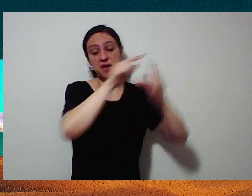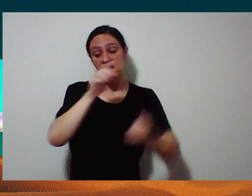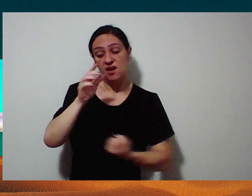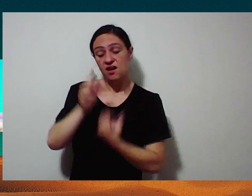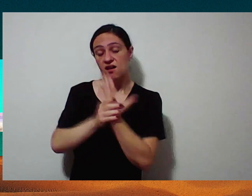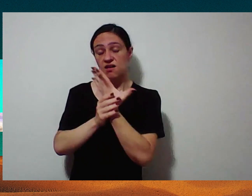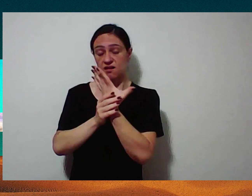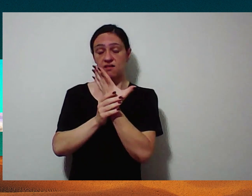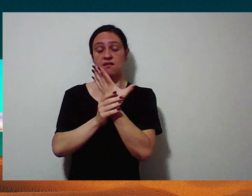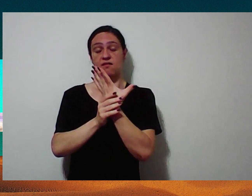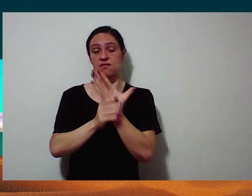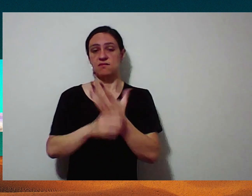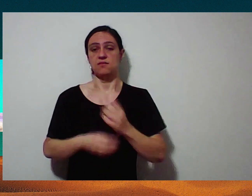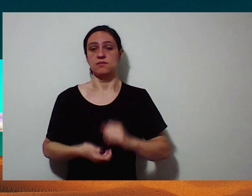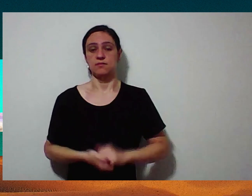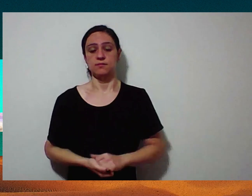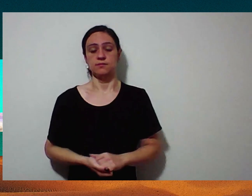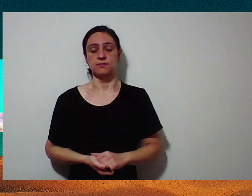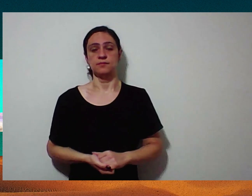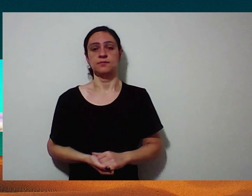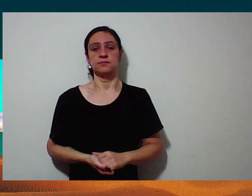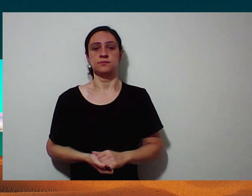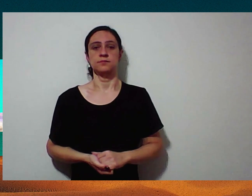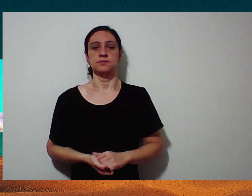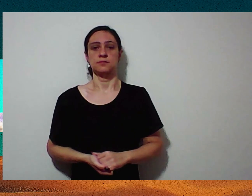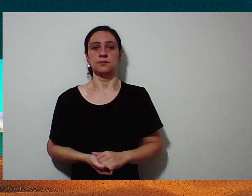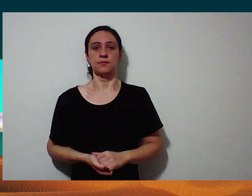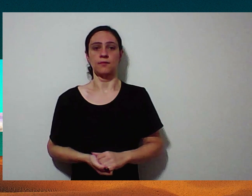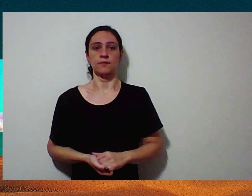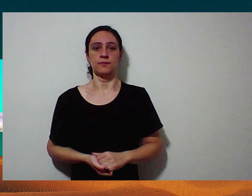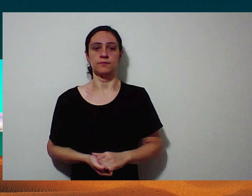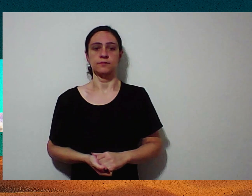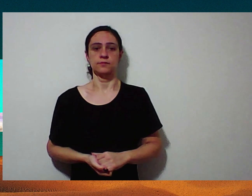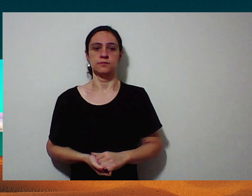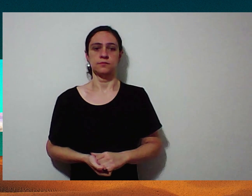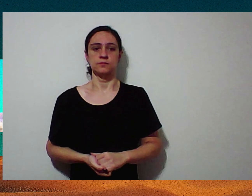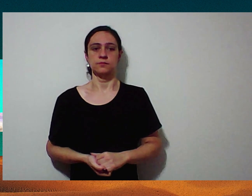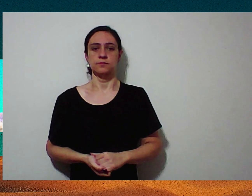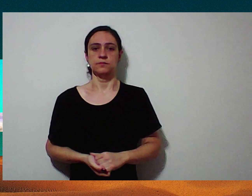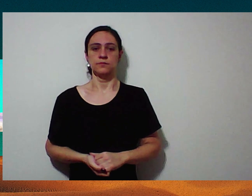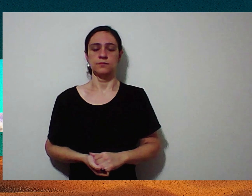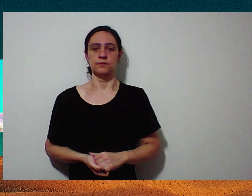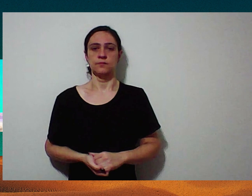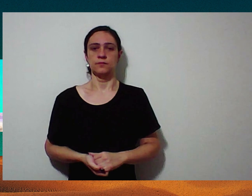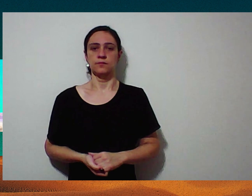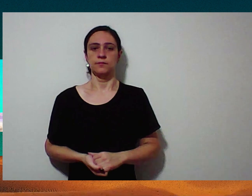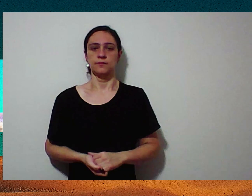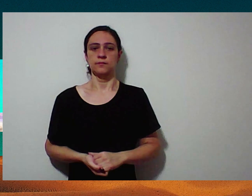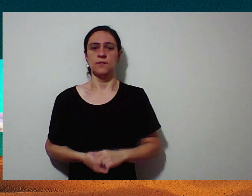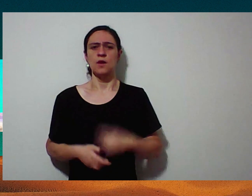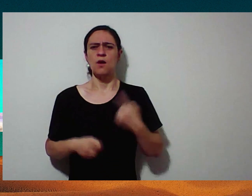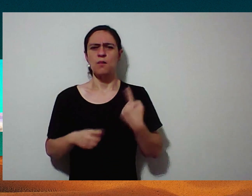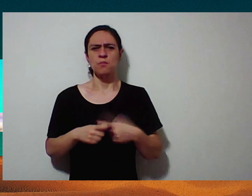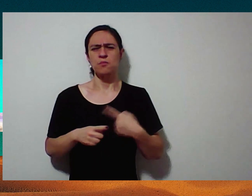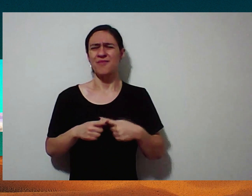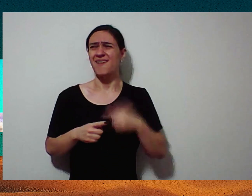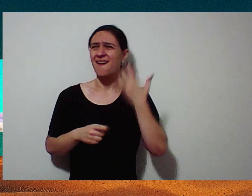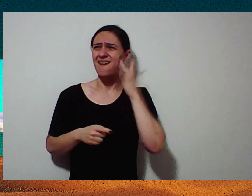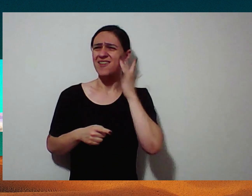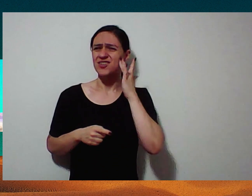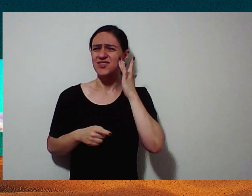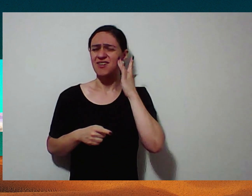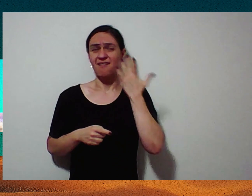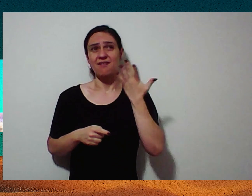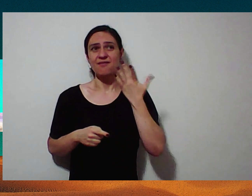a joint king with God in the matters of creation. Porque ele julgava Deus sendo o